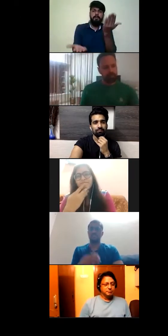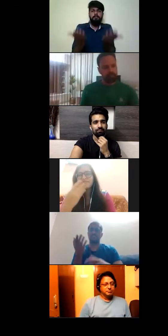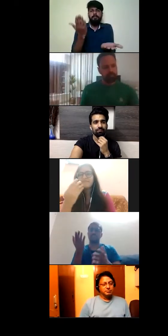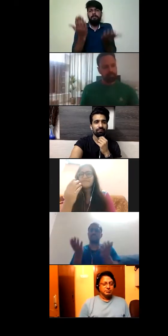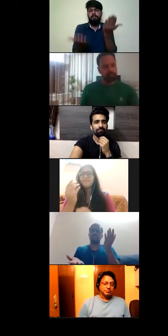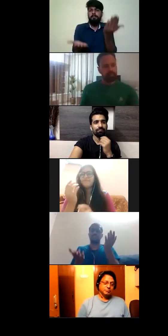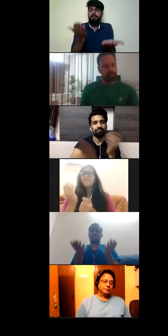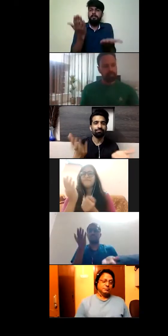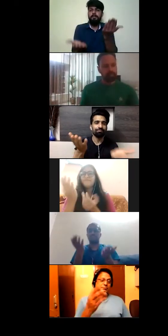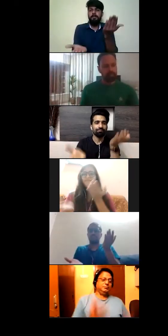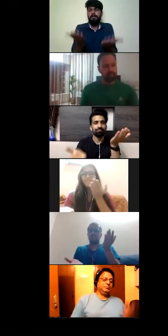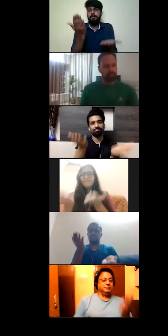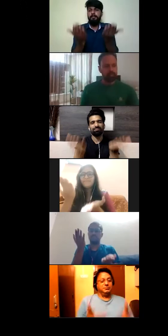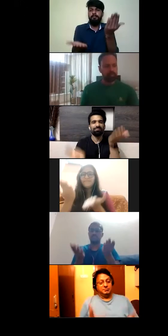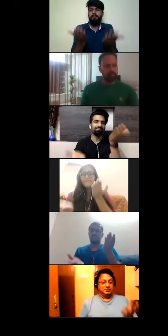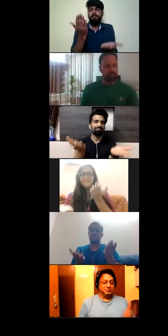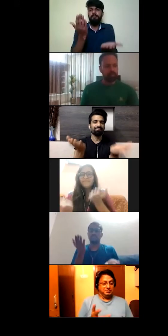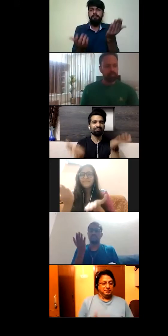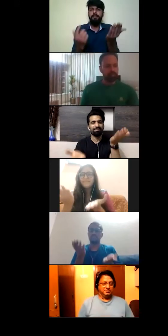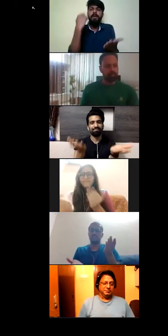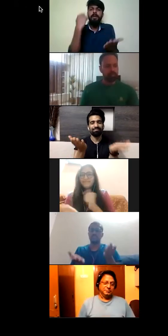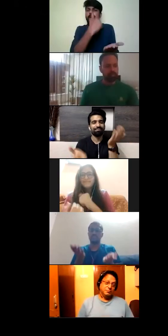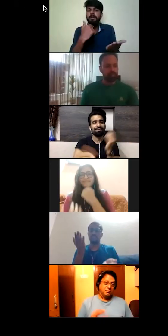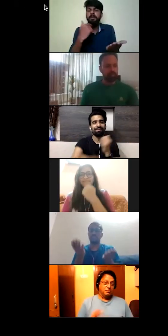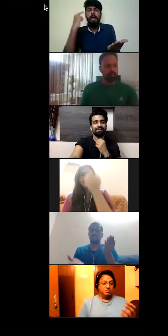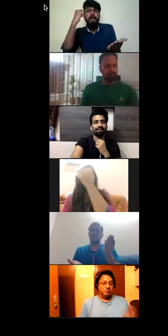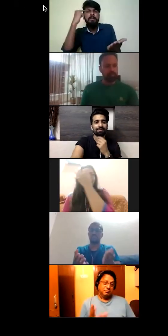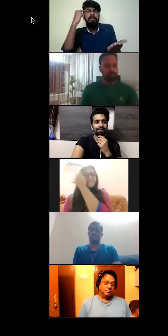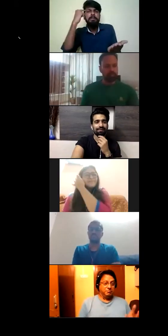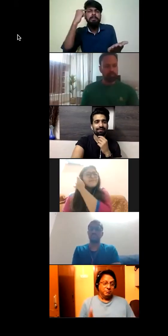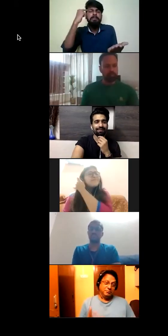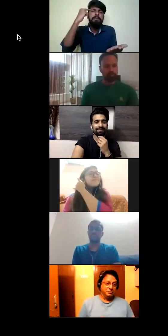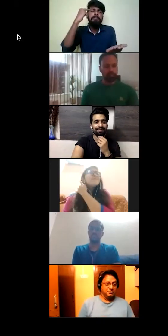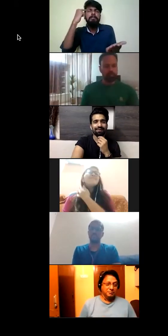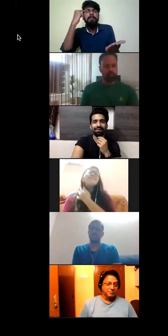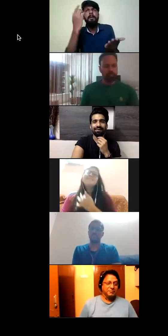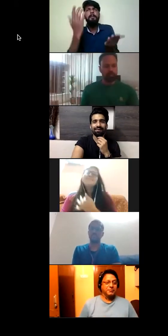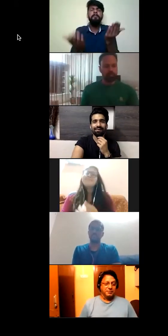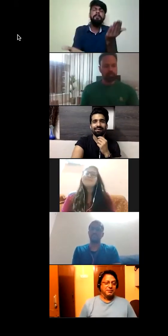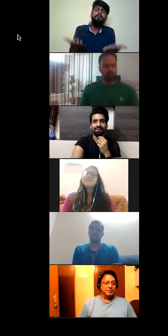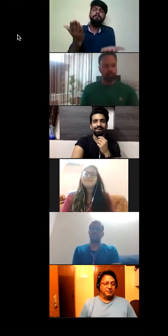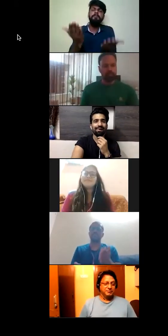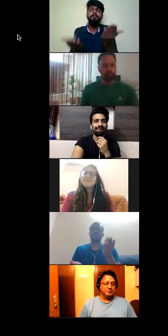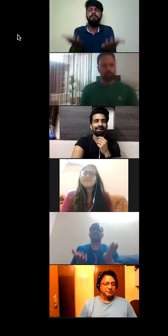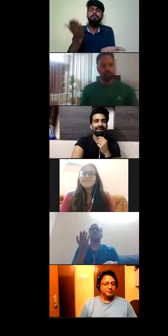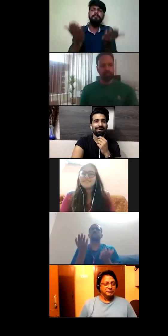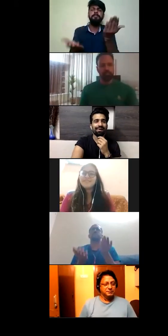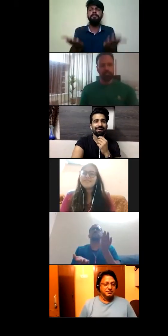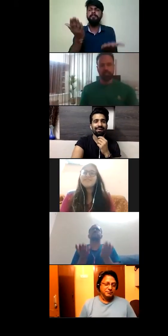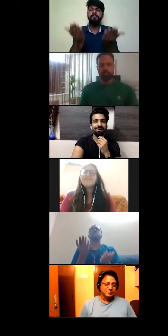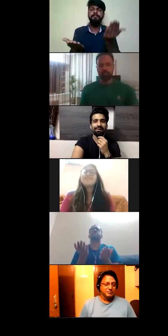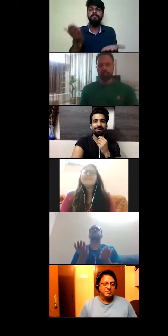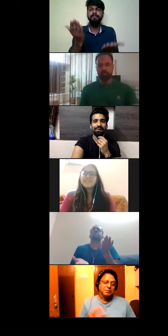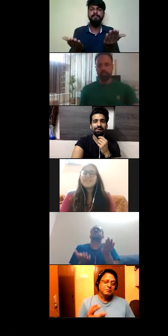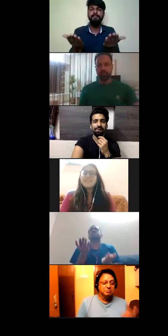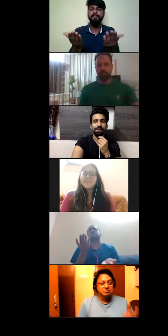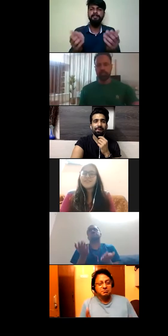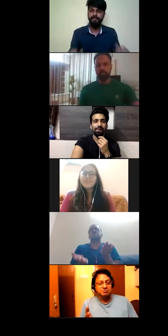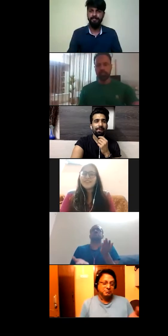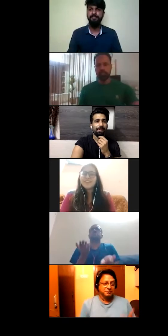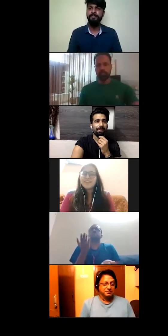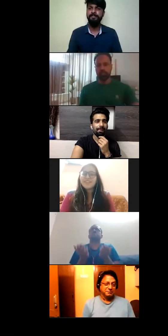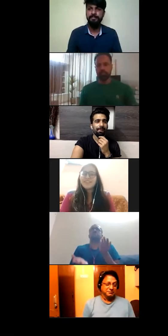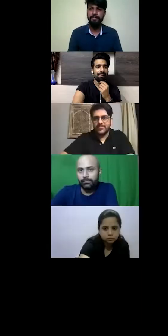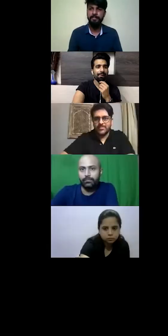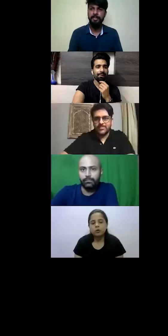Maybe. So you will sign like this way. And facial expression, you also have to show like that you are not clear with the